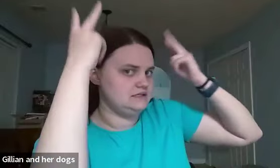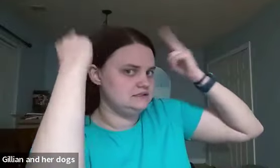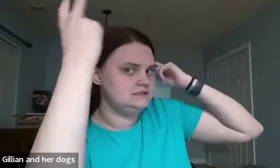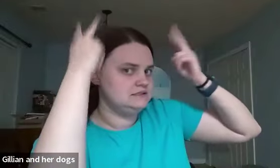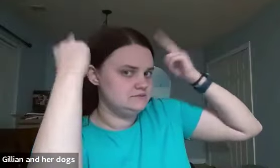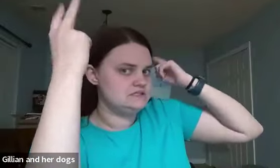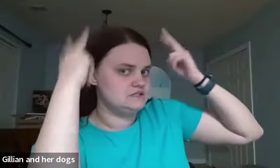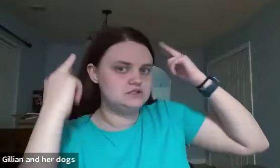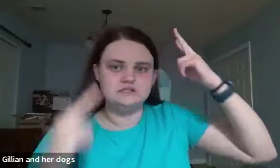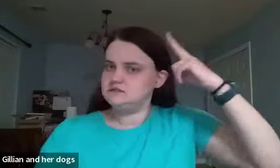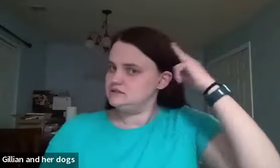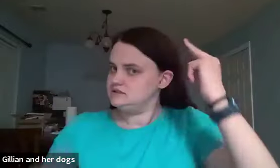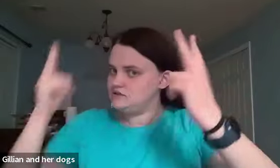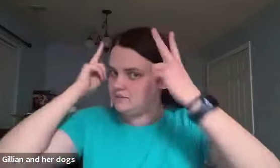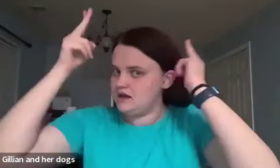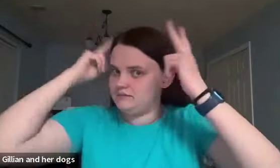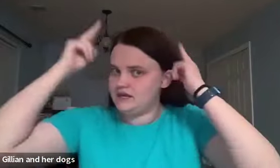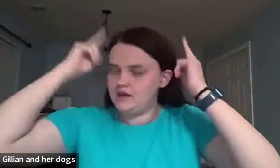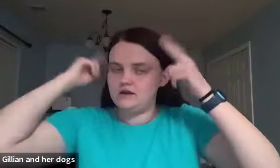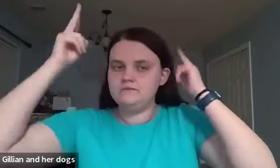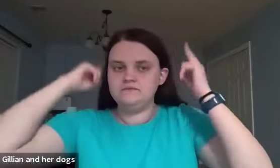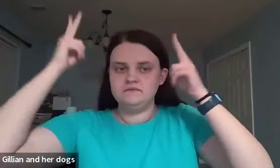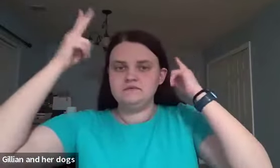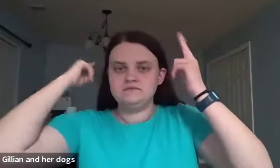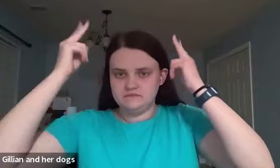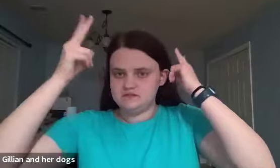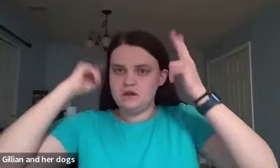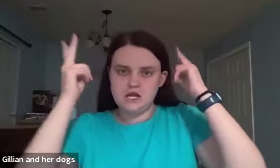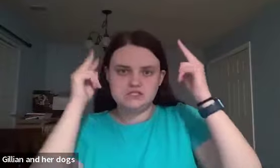cutting with scissors. So like I'm cutting my hair. So hair